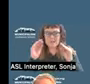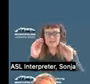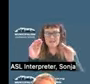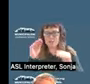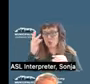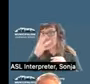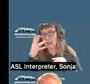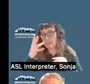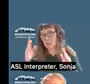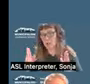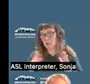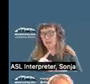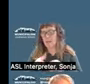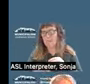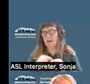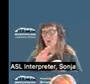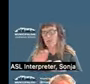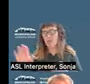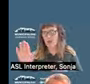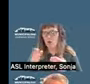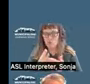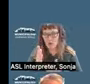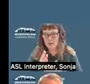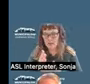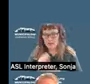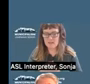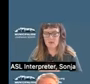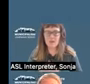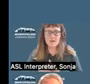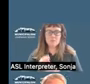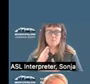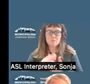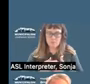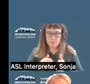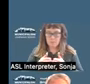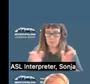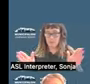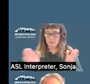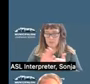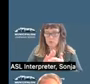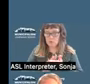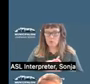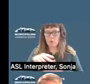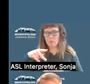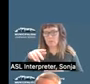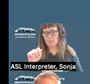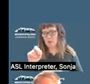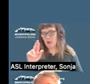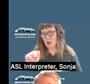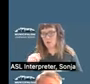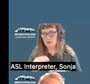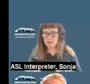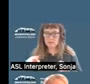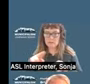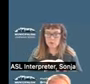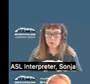we fought for the Somerville public school Paris to get a living wage that's jamming the